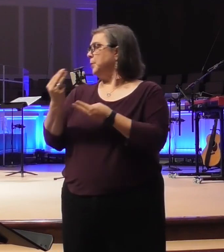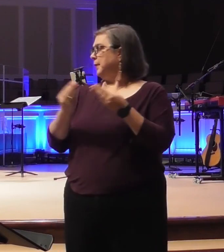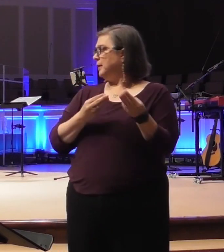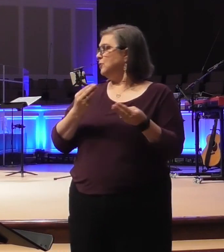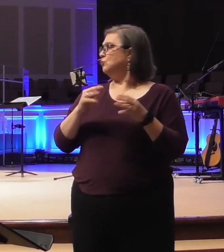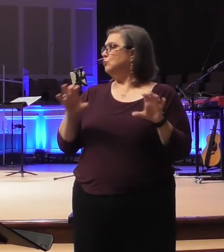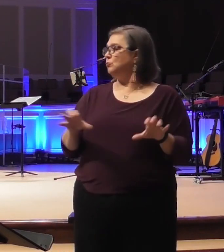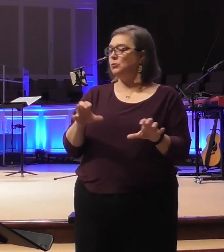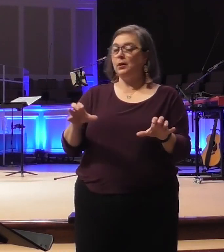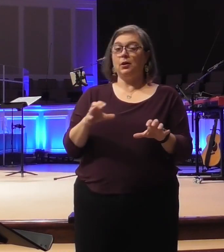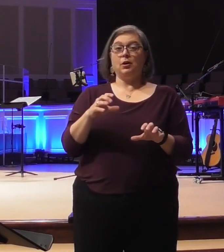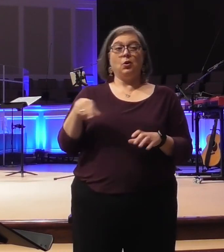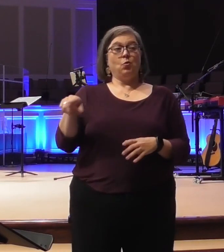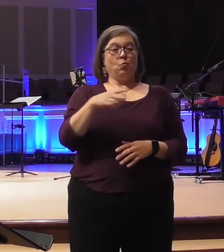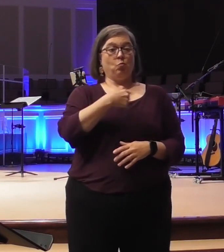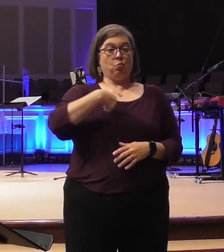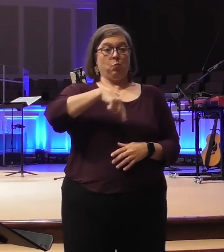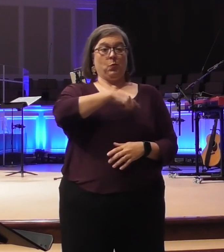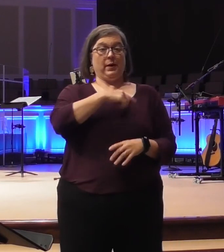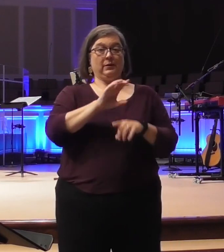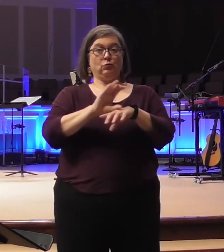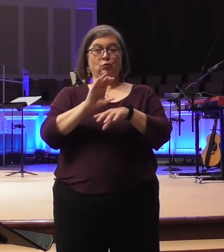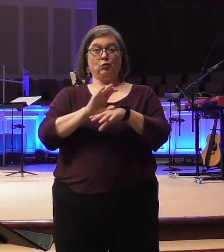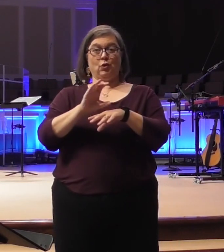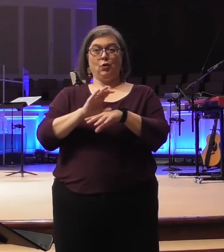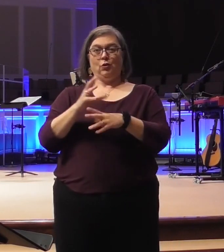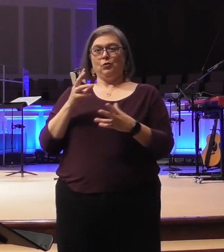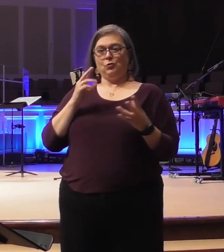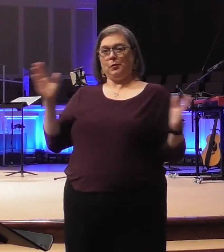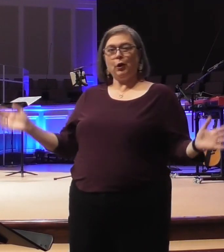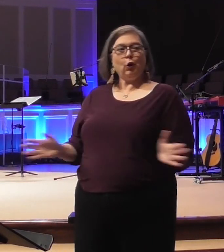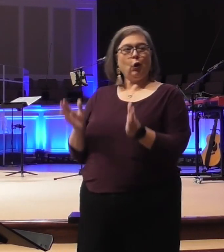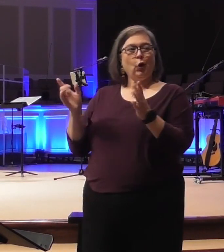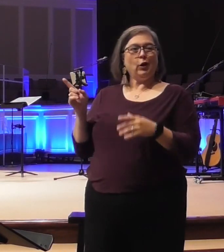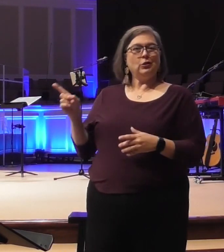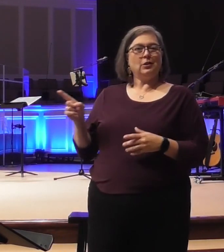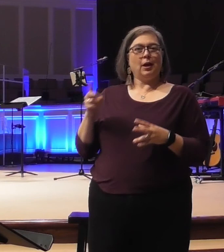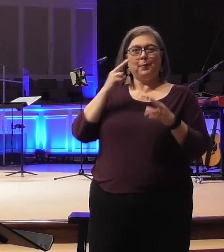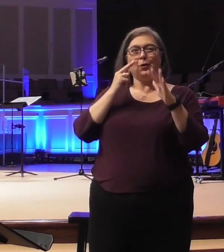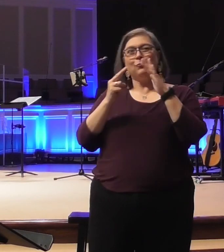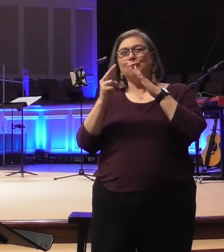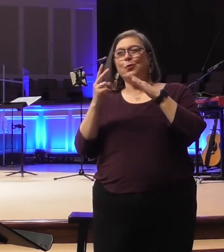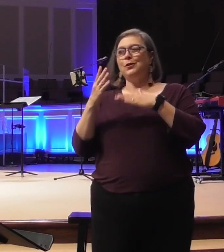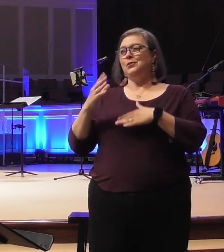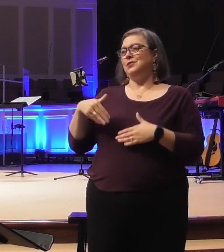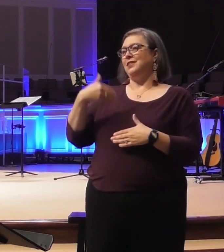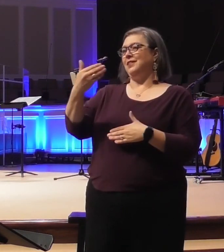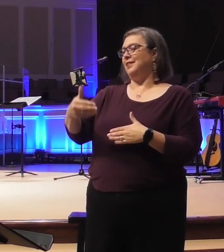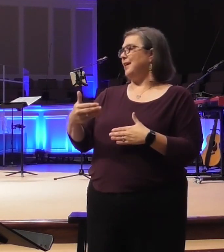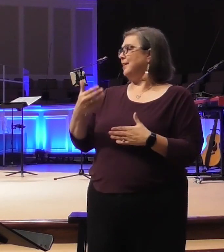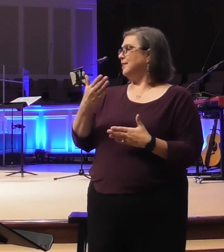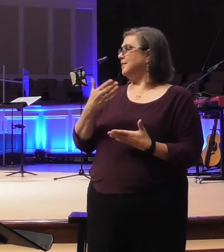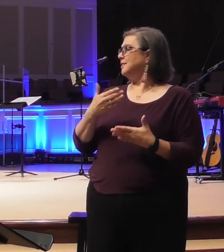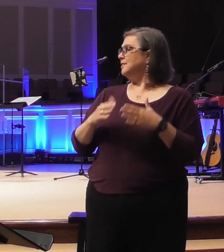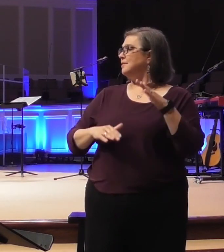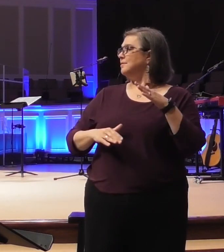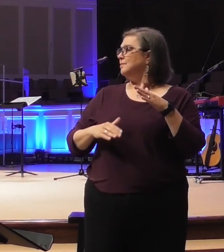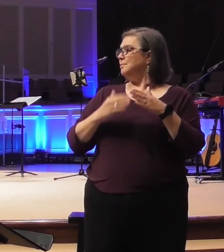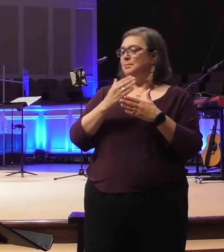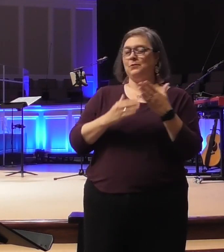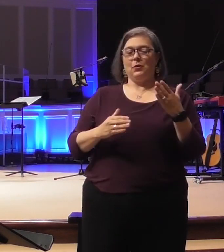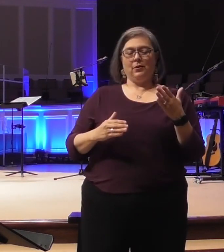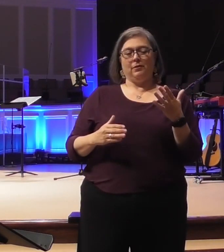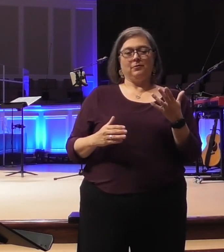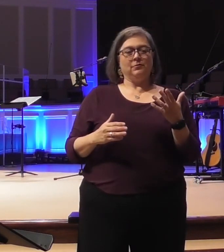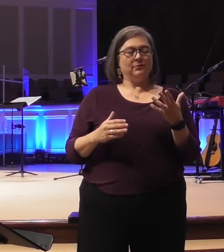to respond to that and to encourage him. We'll look forward to some next steps with him, and he'll have some opportunities to